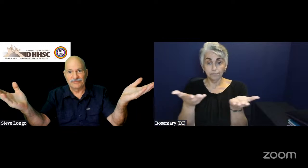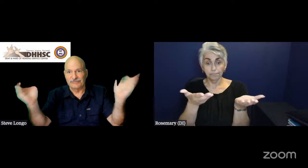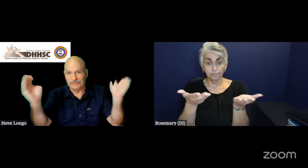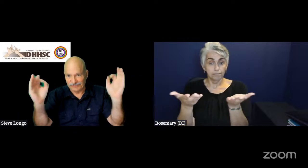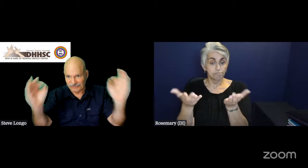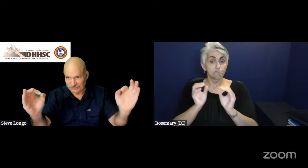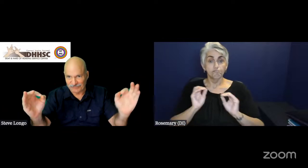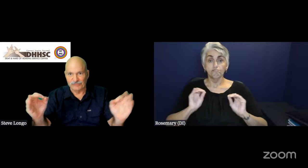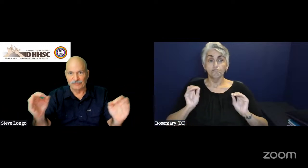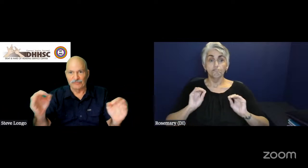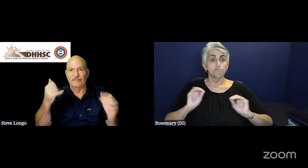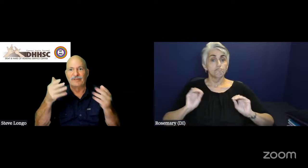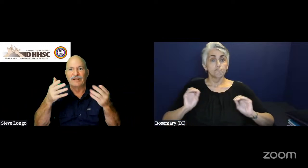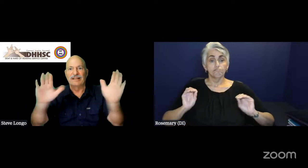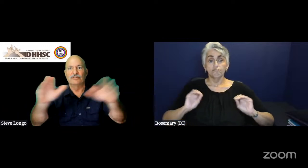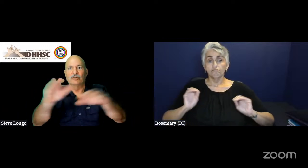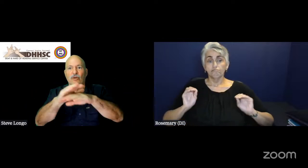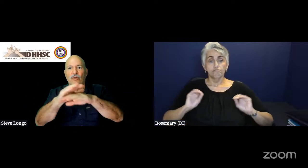I open discussion.